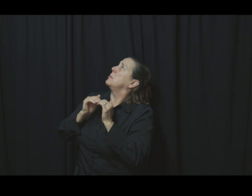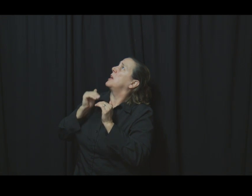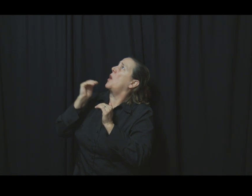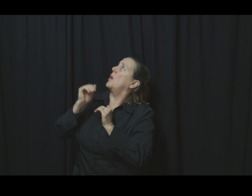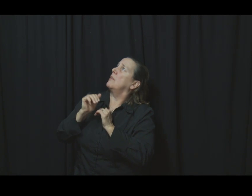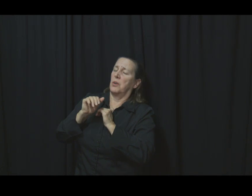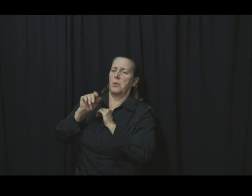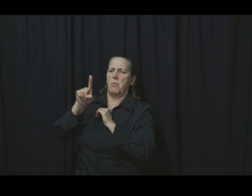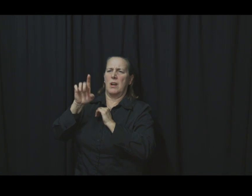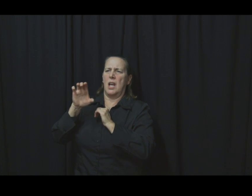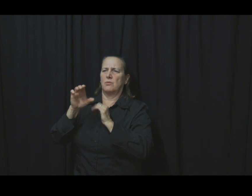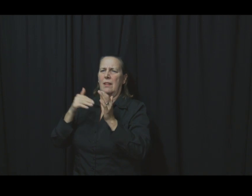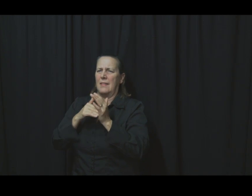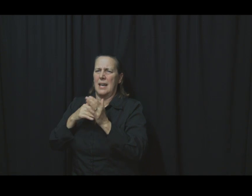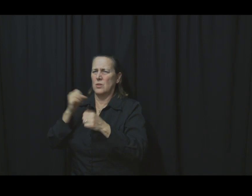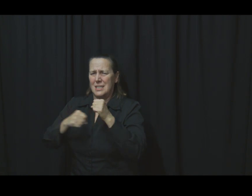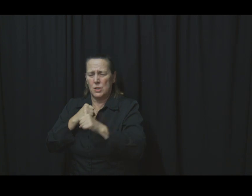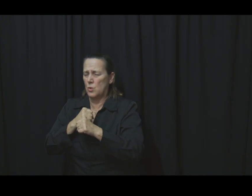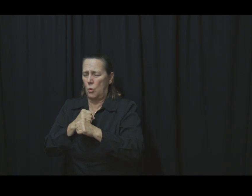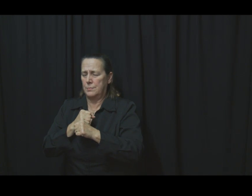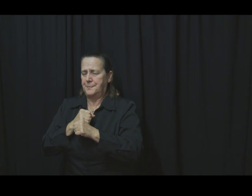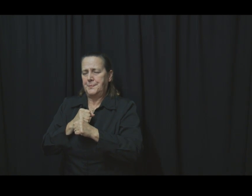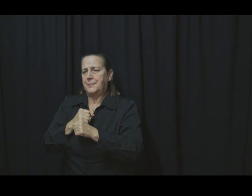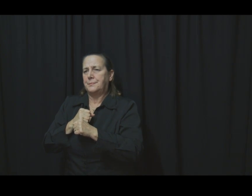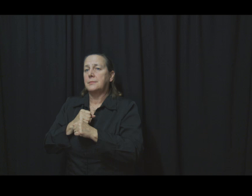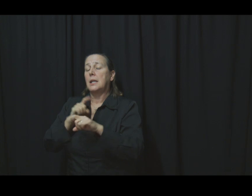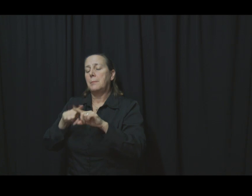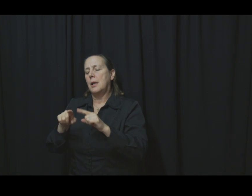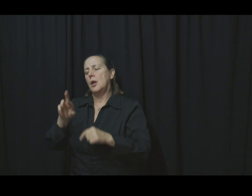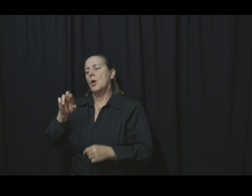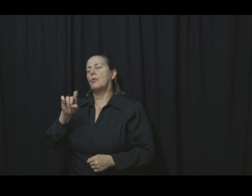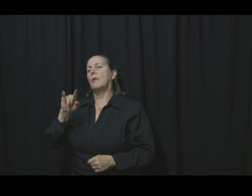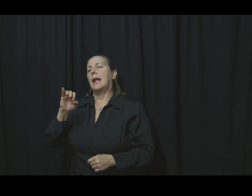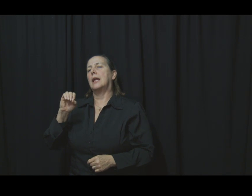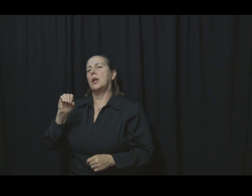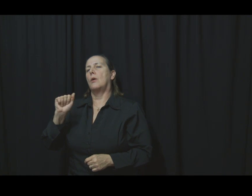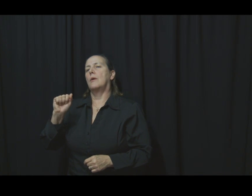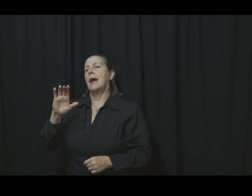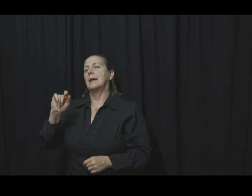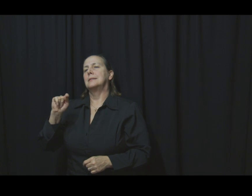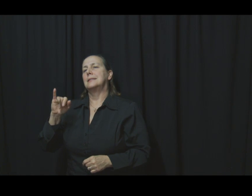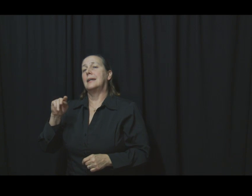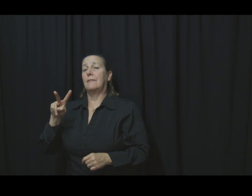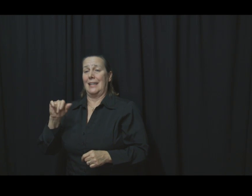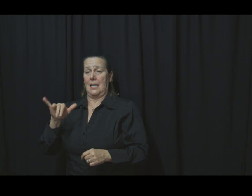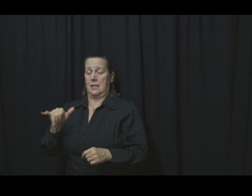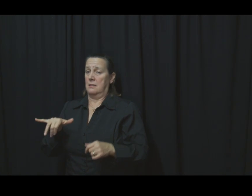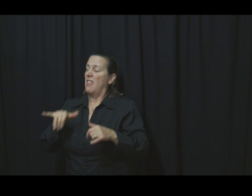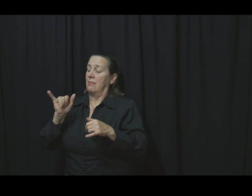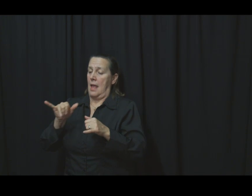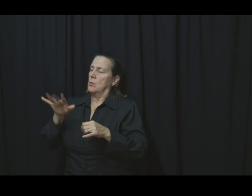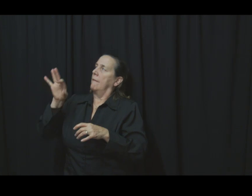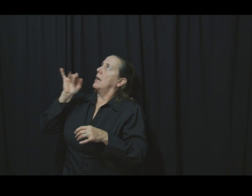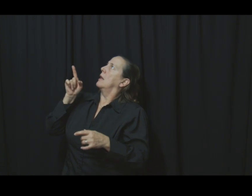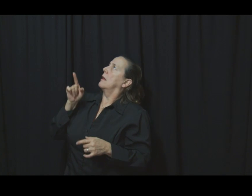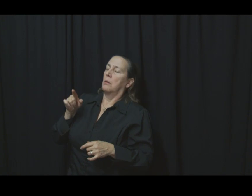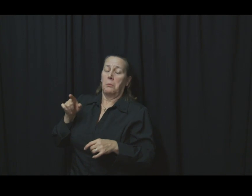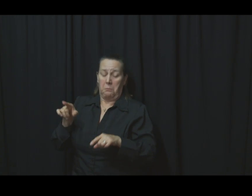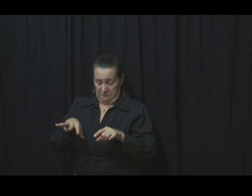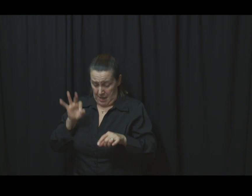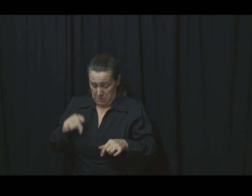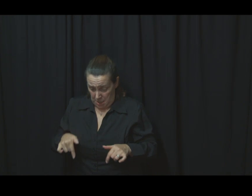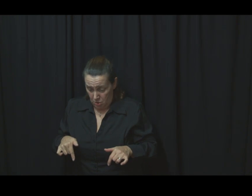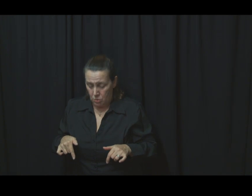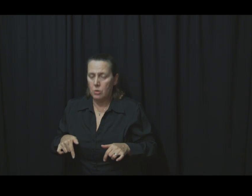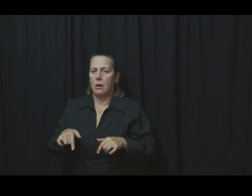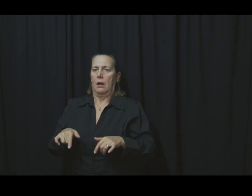years old. But radioactivity was discovered. Radioactivity is why the Earth is still as warm as it